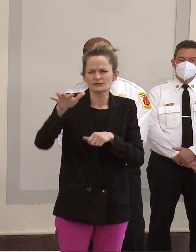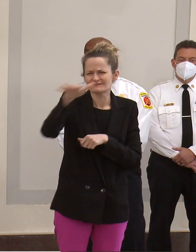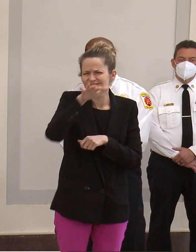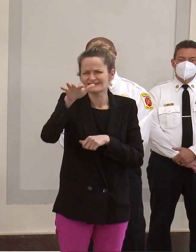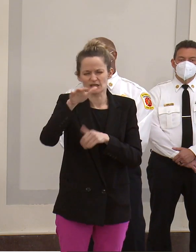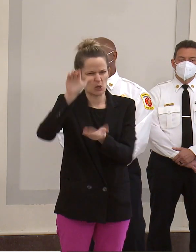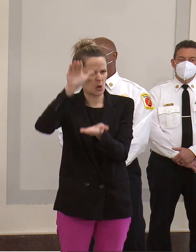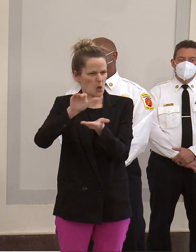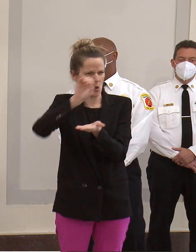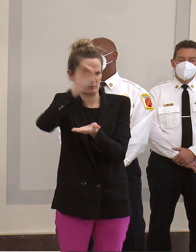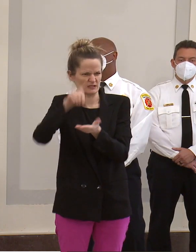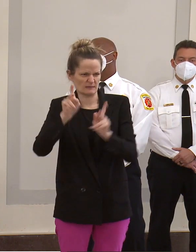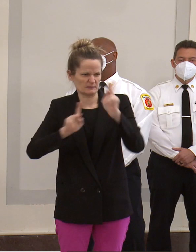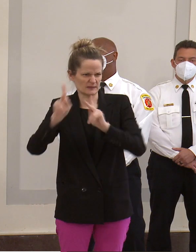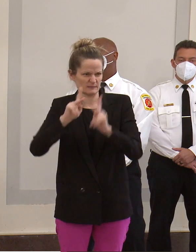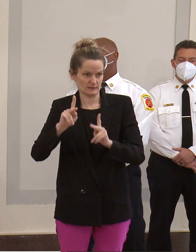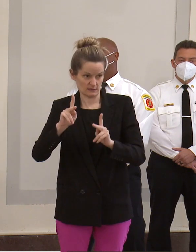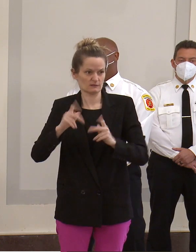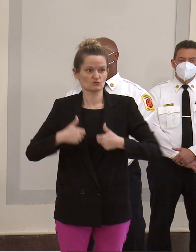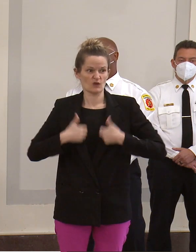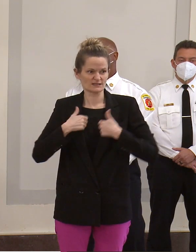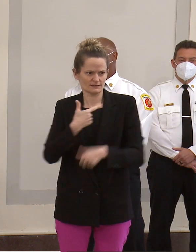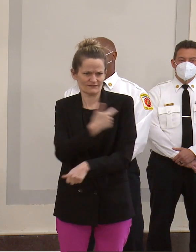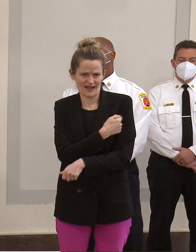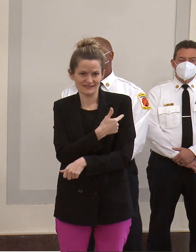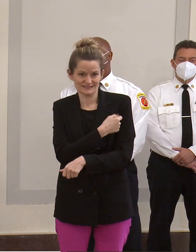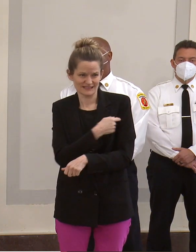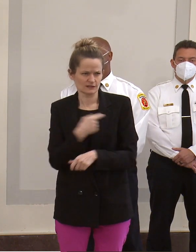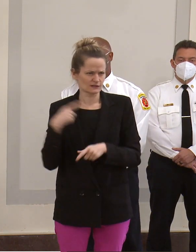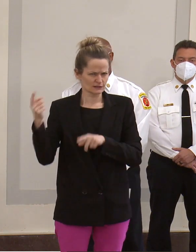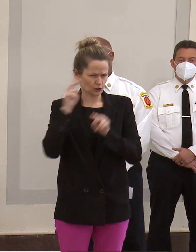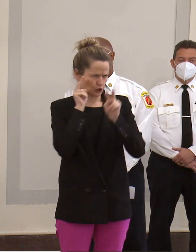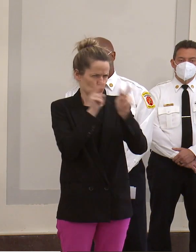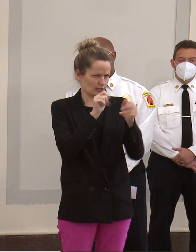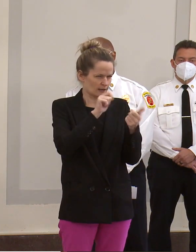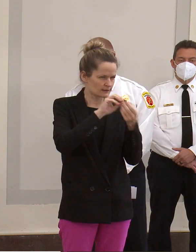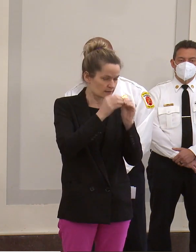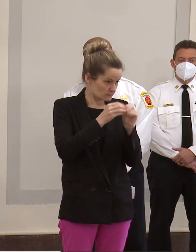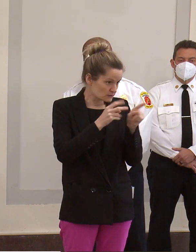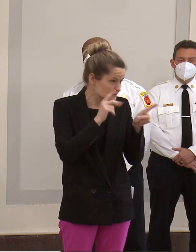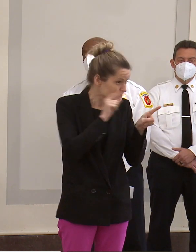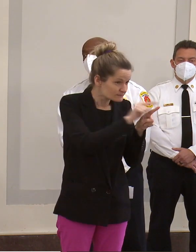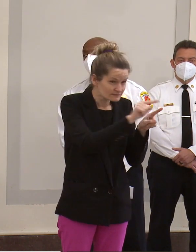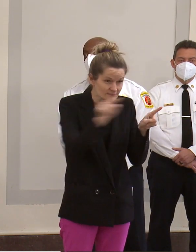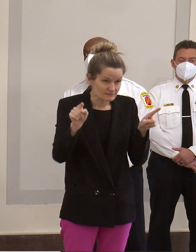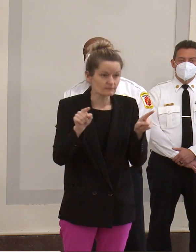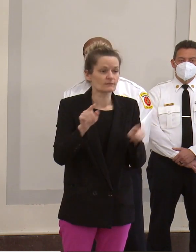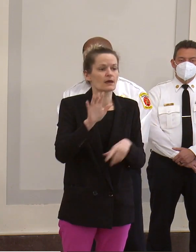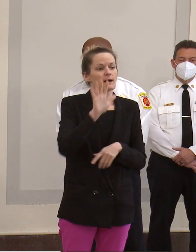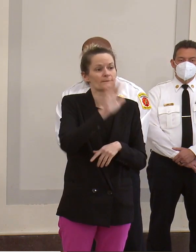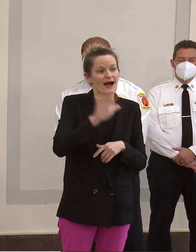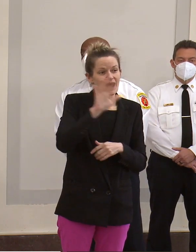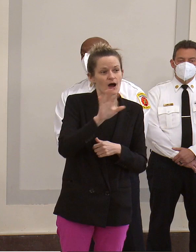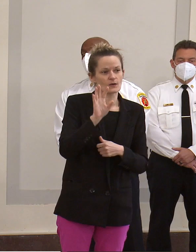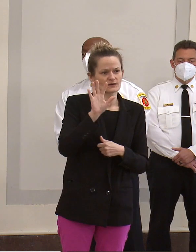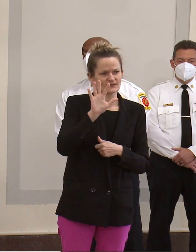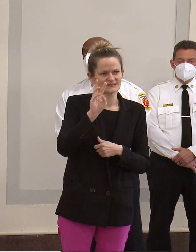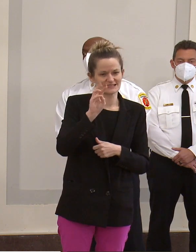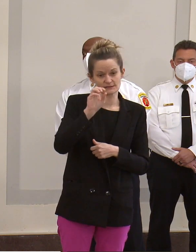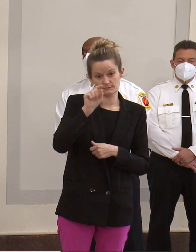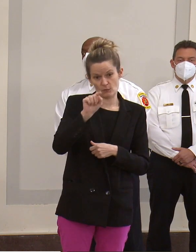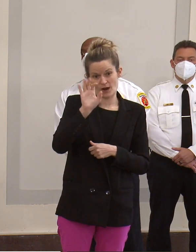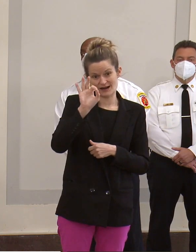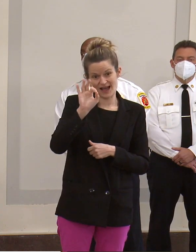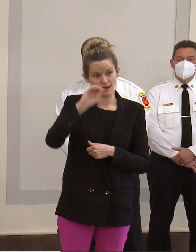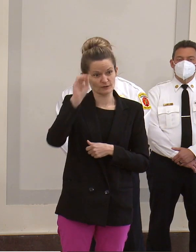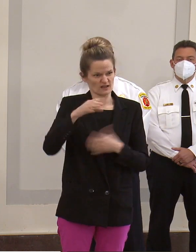residents aged 12 and up have received their first or single dose of vaccine, and 56.9% of eligible residents are fully